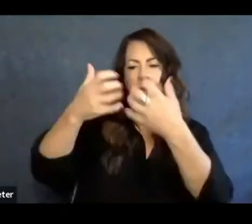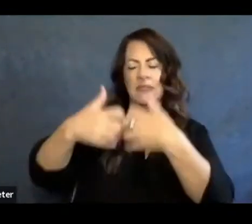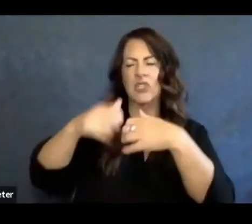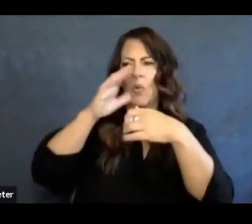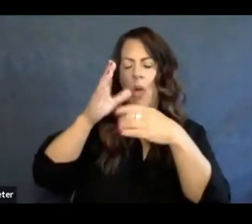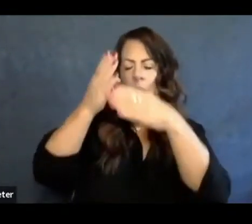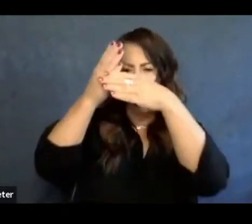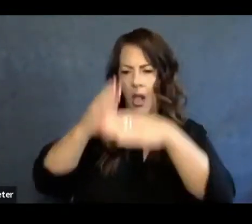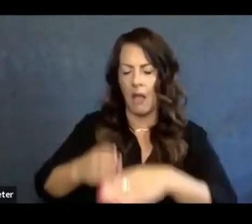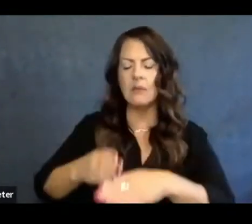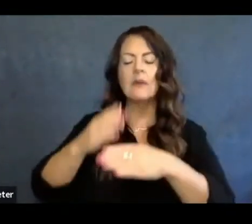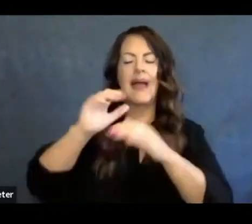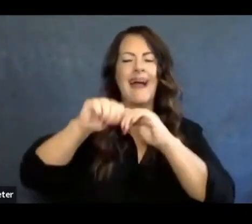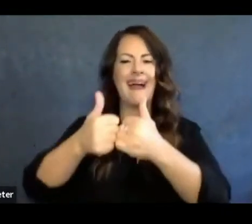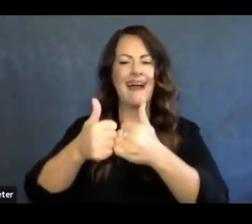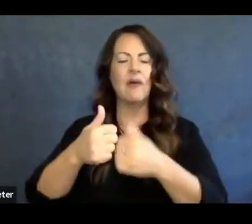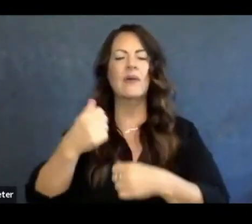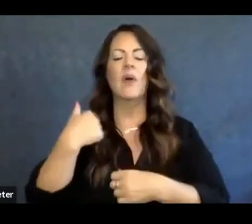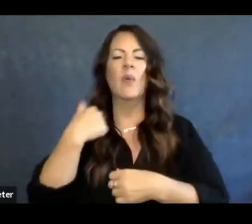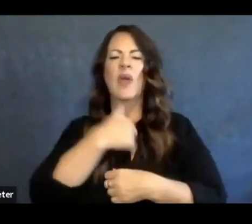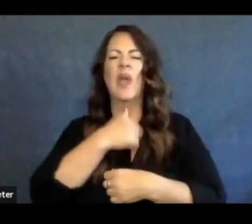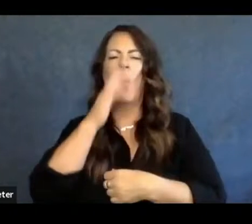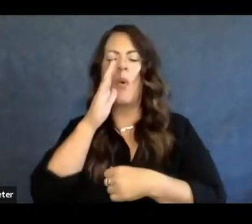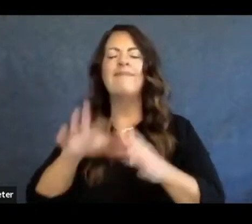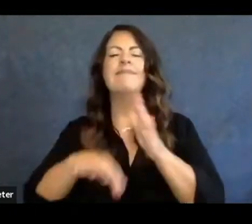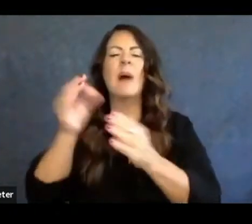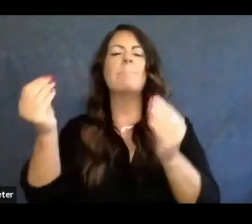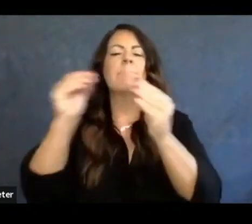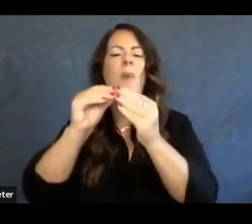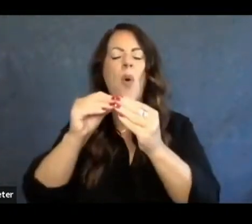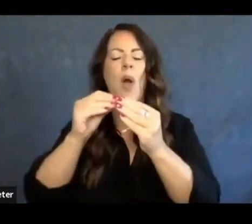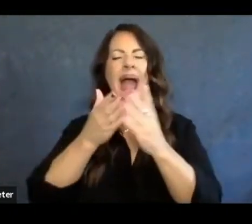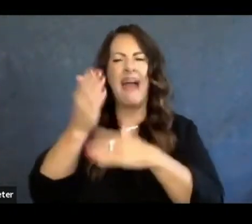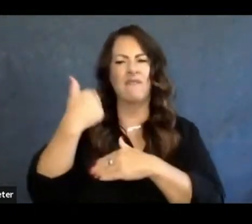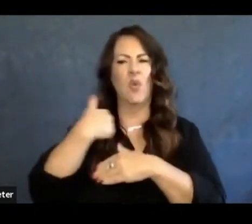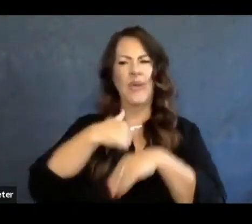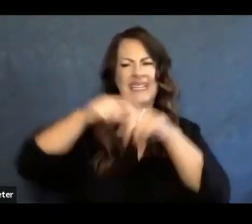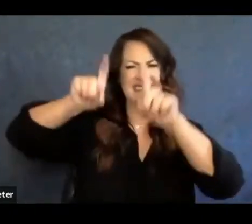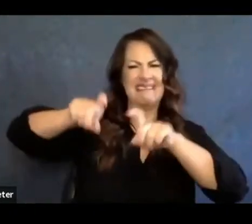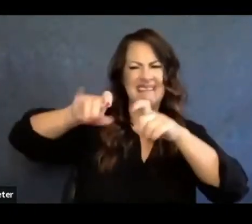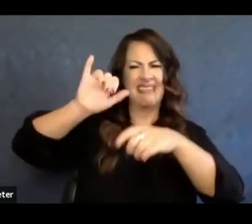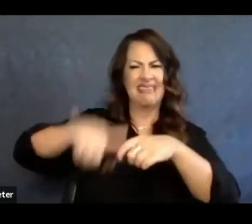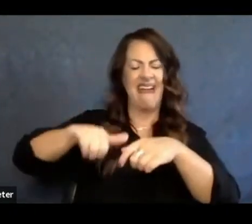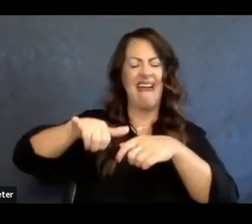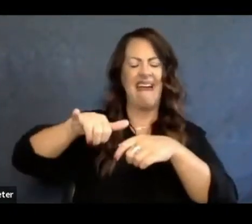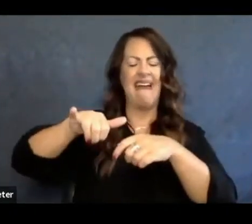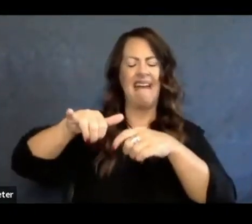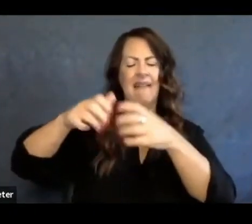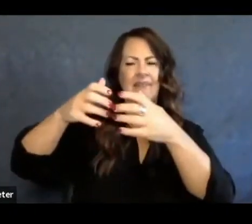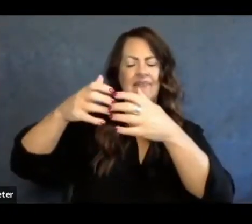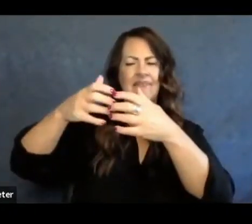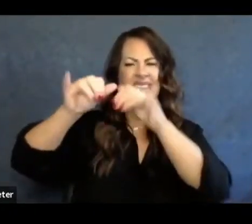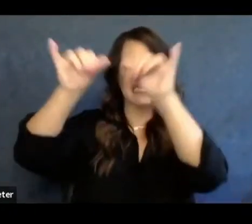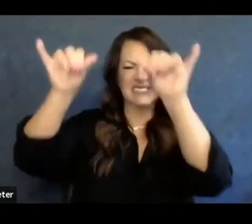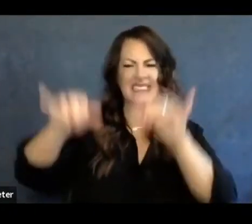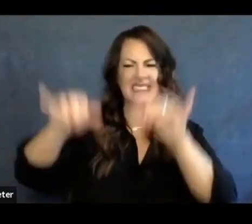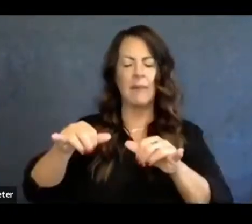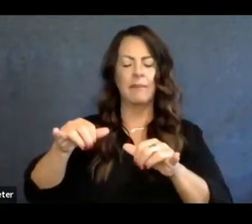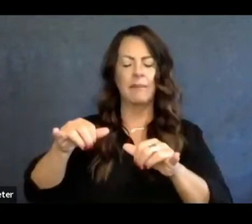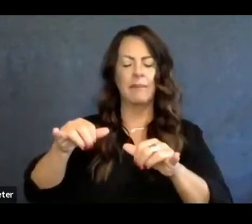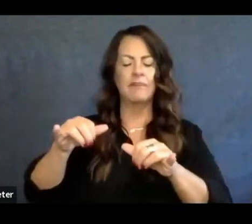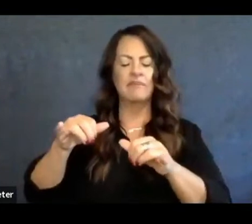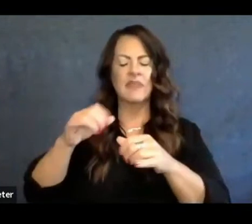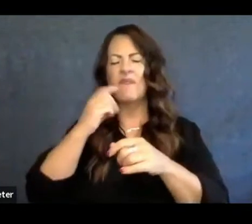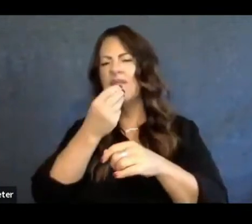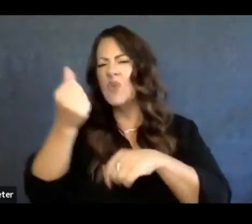won't yet know until 24, 48 hours from now, once that entire load is worked through, how many are